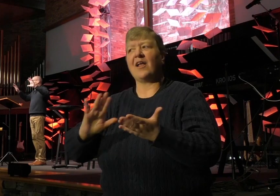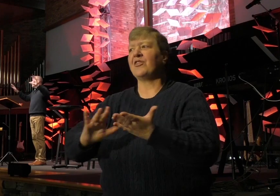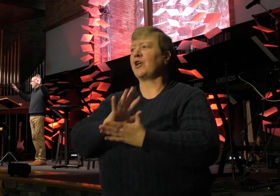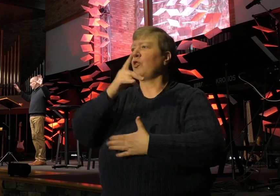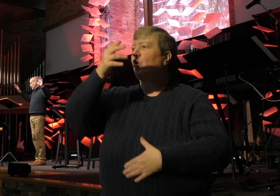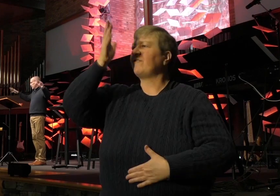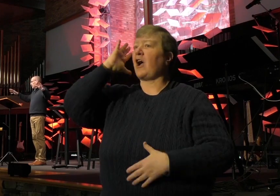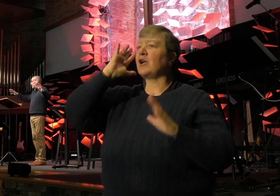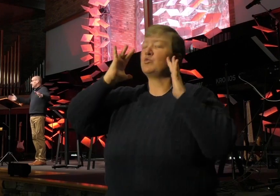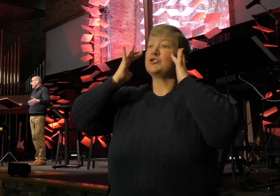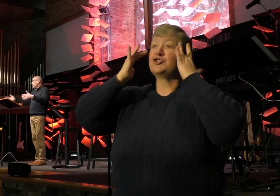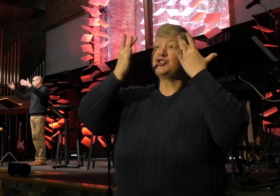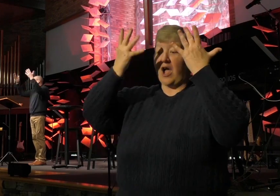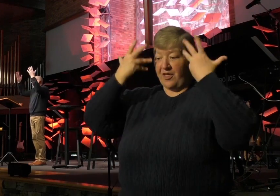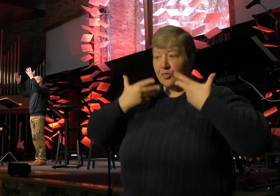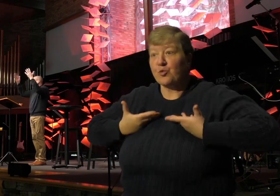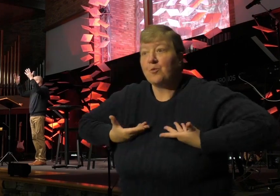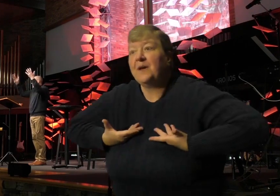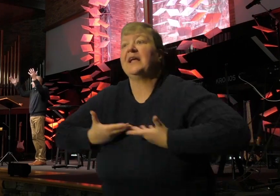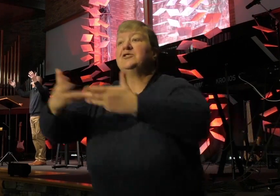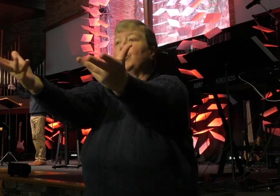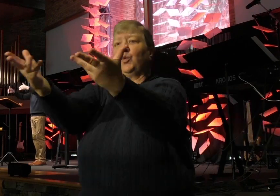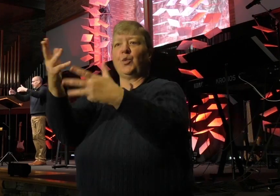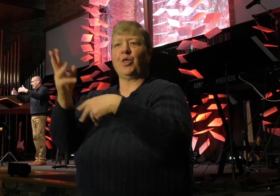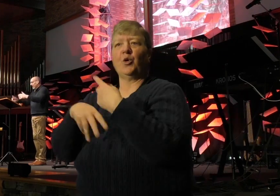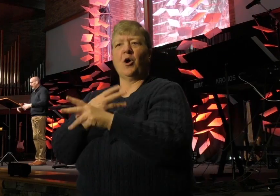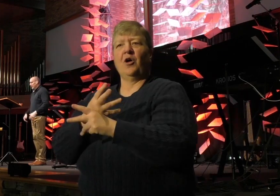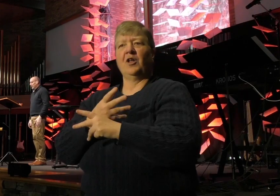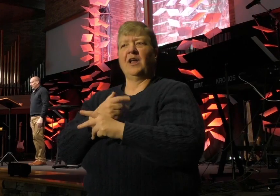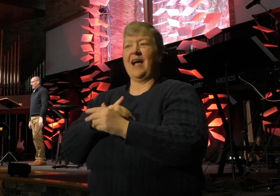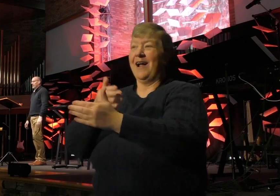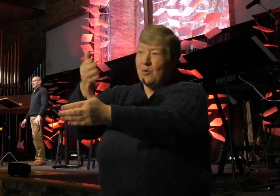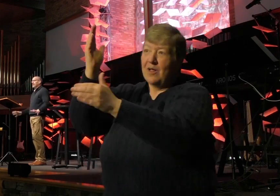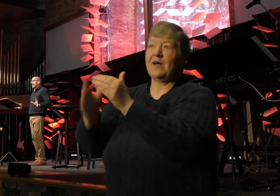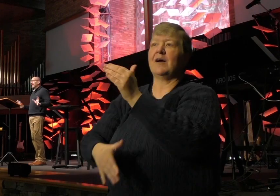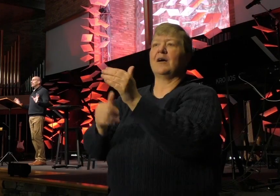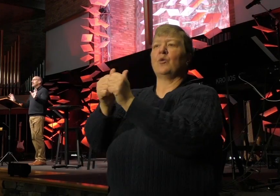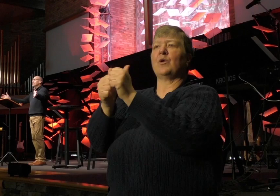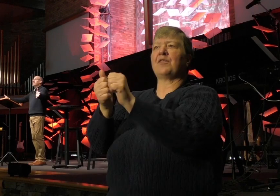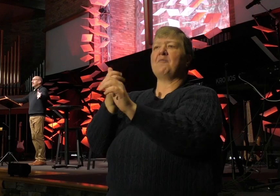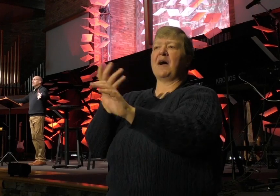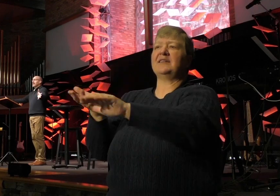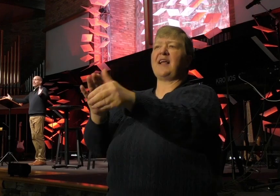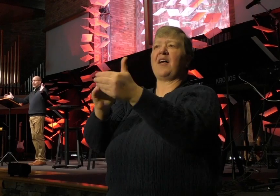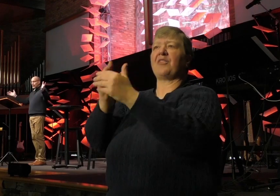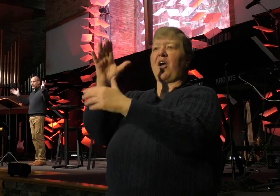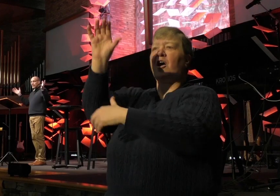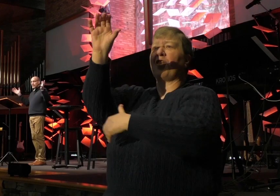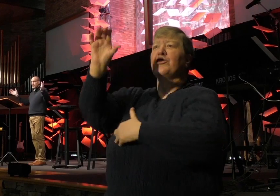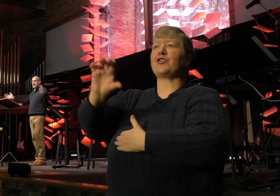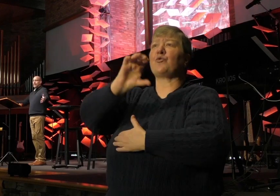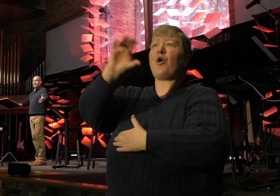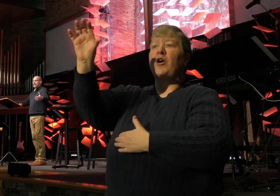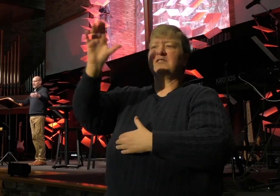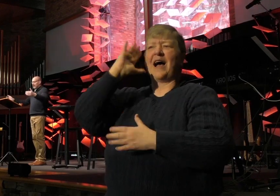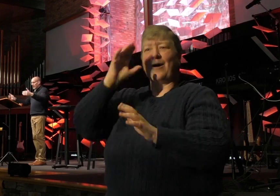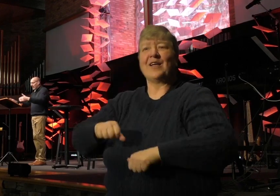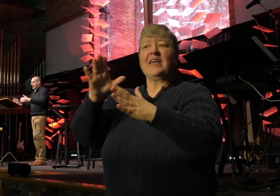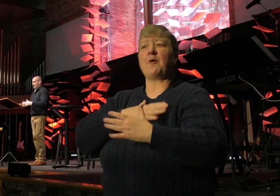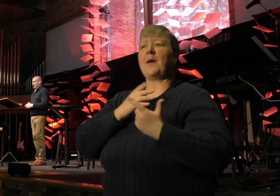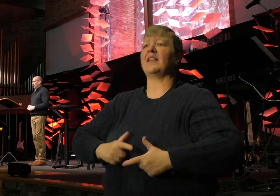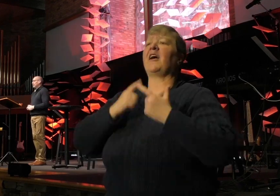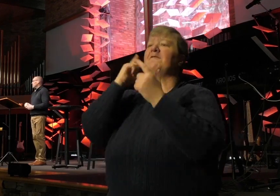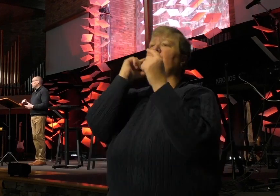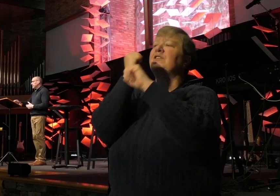me to the world, and it will culminate with my death on the cross. And I will give my life for the salvation